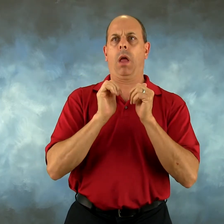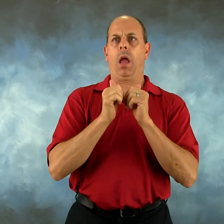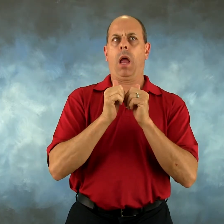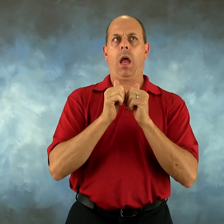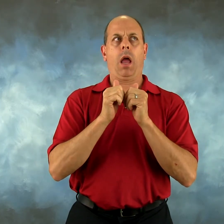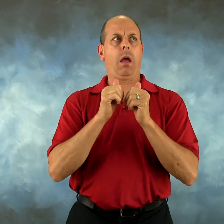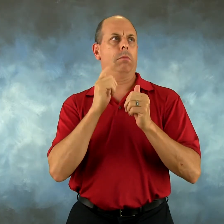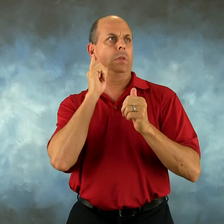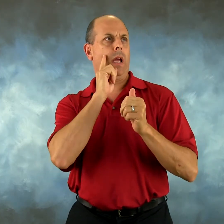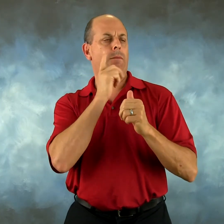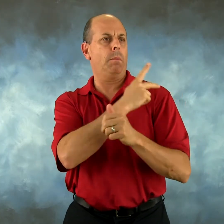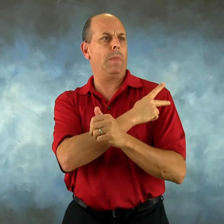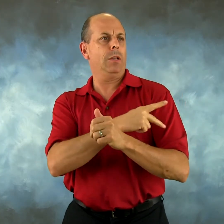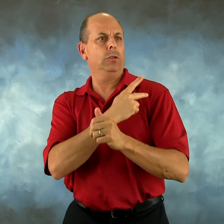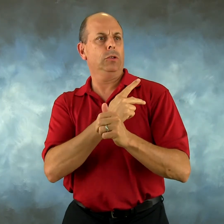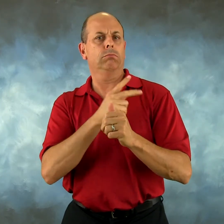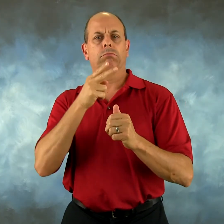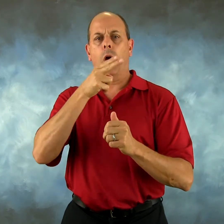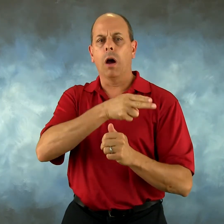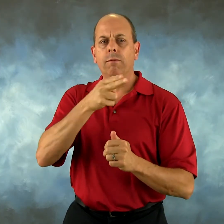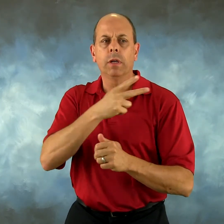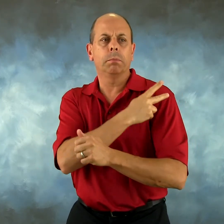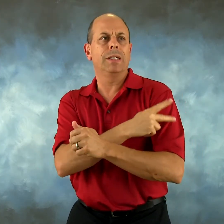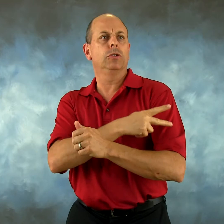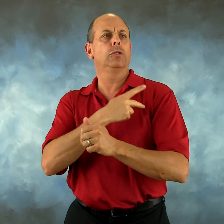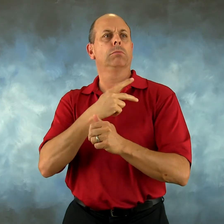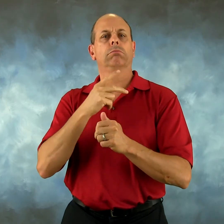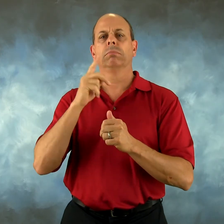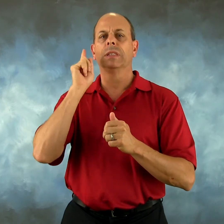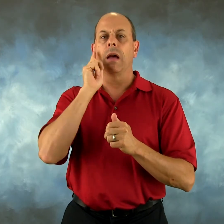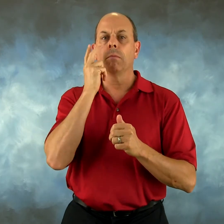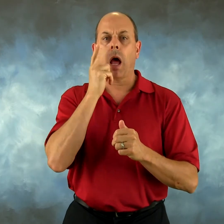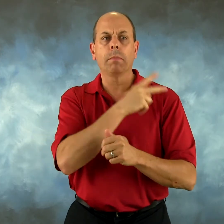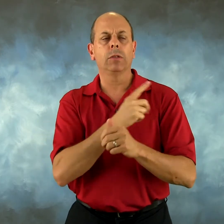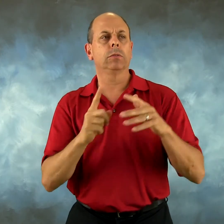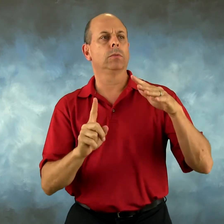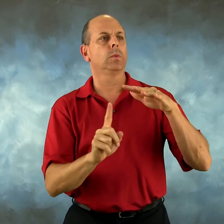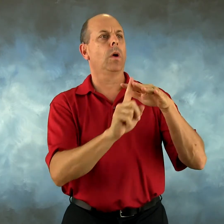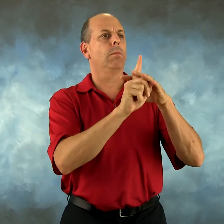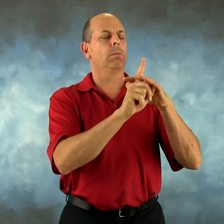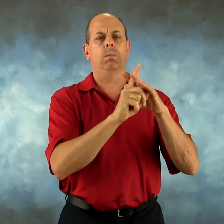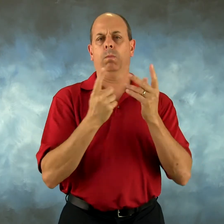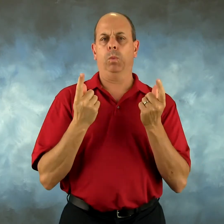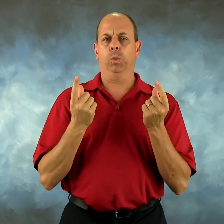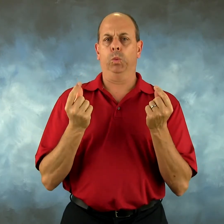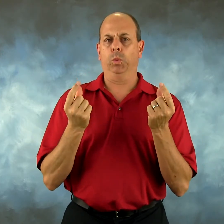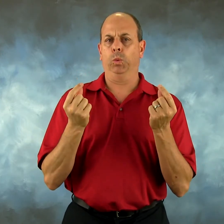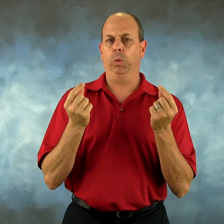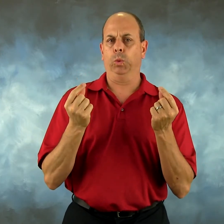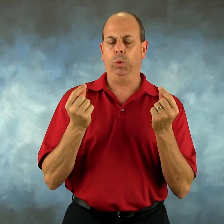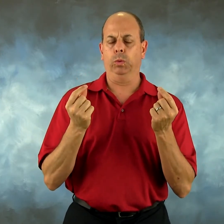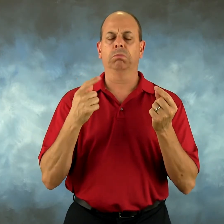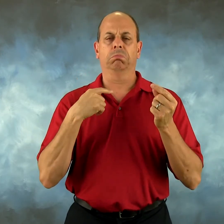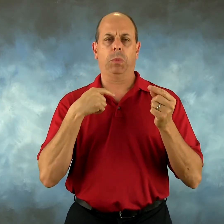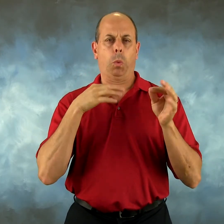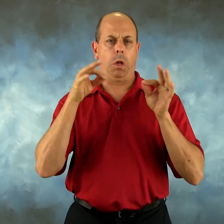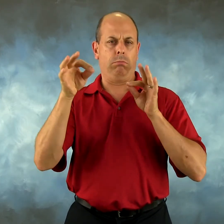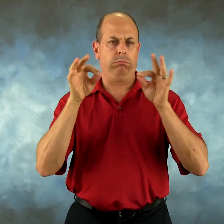to talk with you about how to communicate with patients who are hard of hearing or deaf who might come